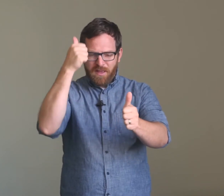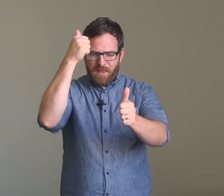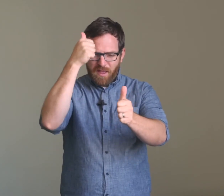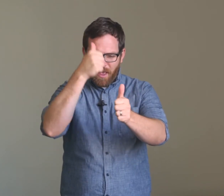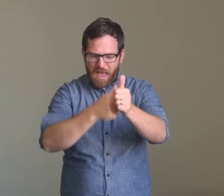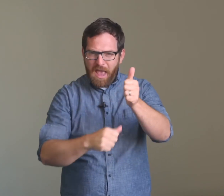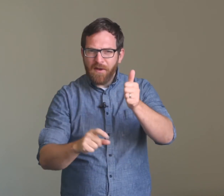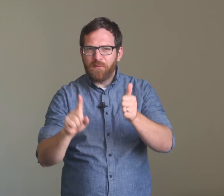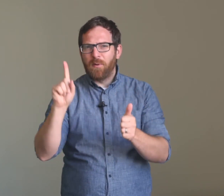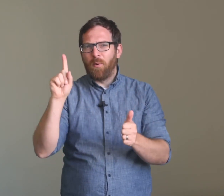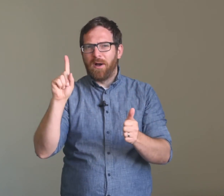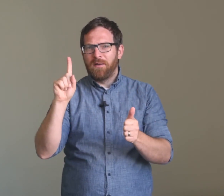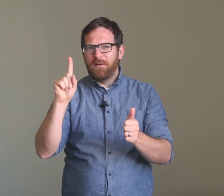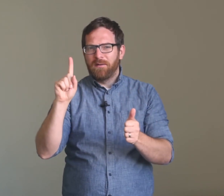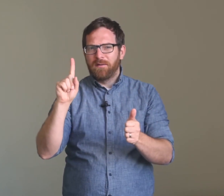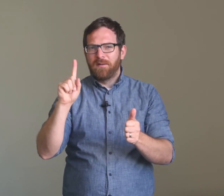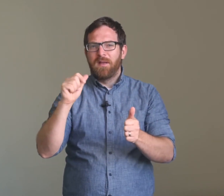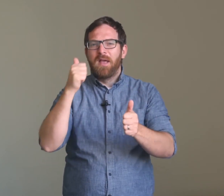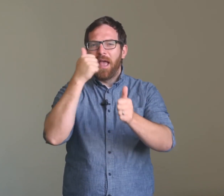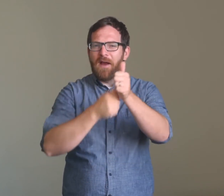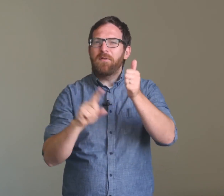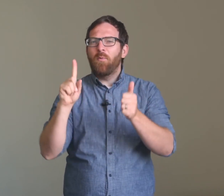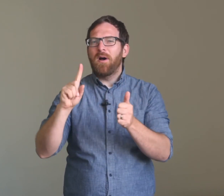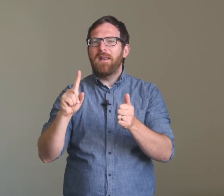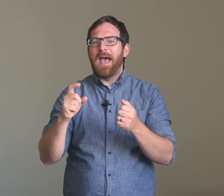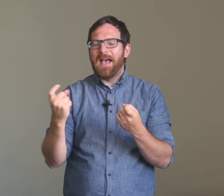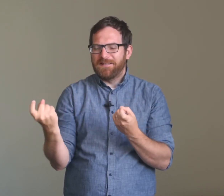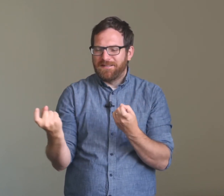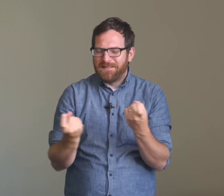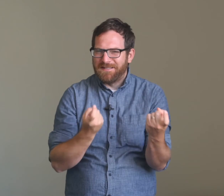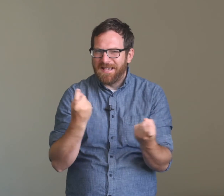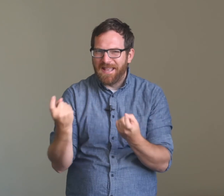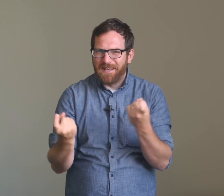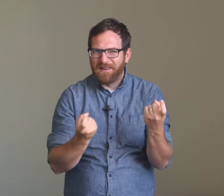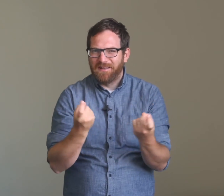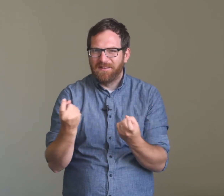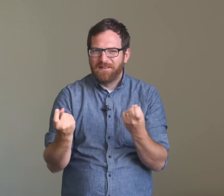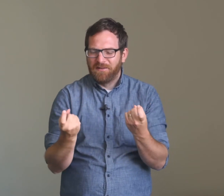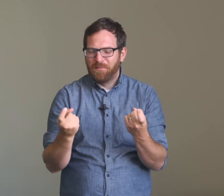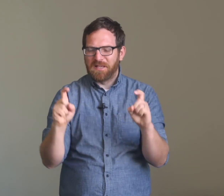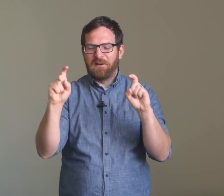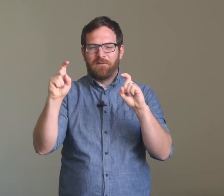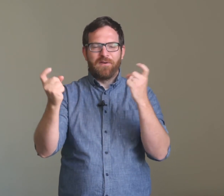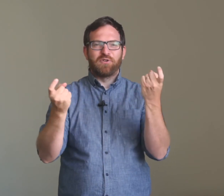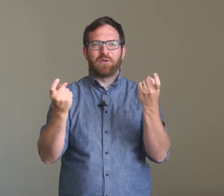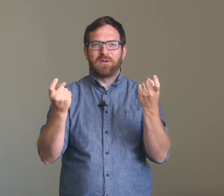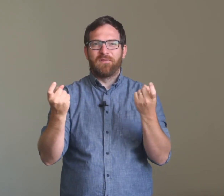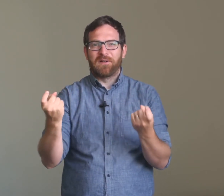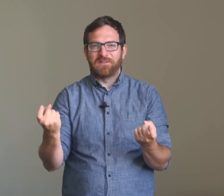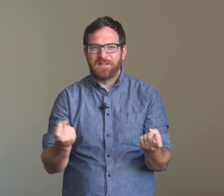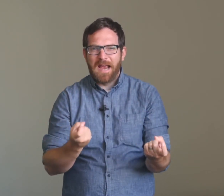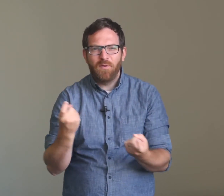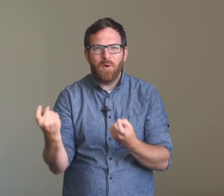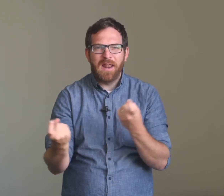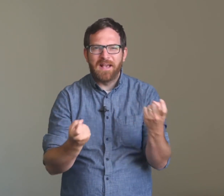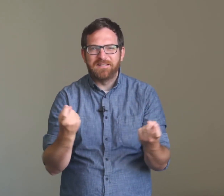Everyone, everyone, everyone has sinned. It's like little fish hooks on your fingers. Everyone has